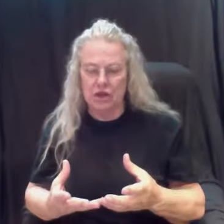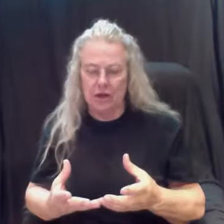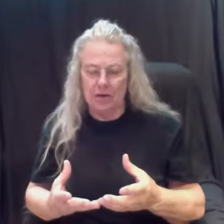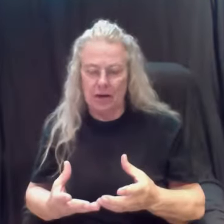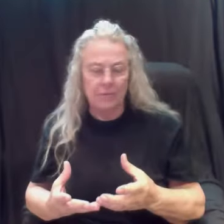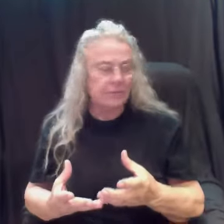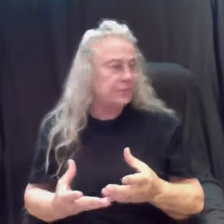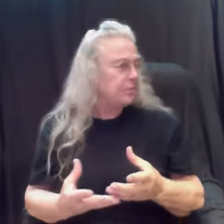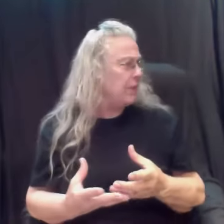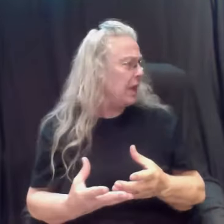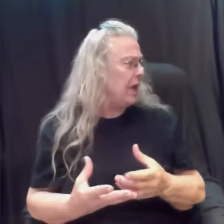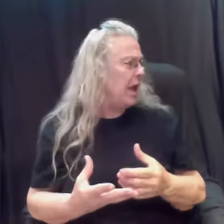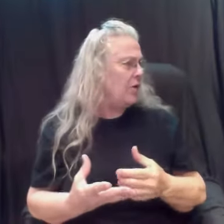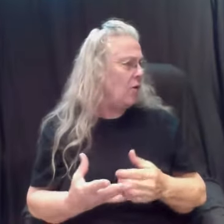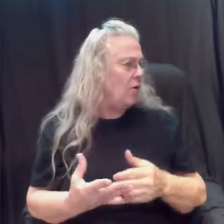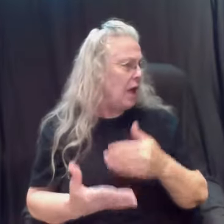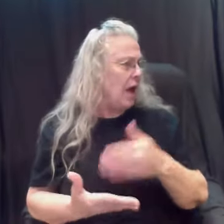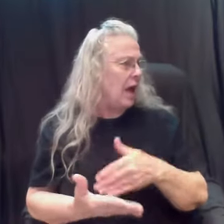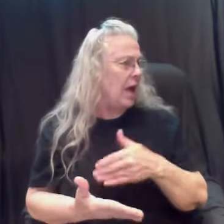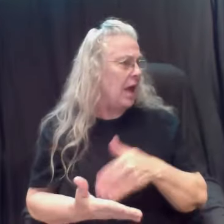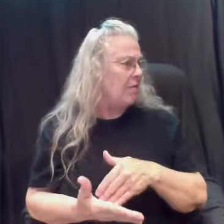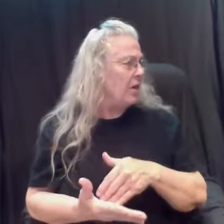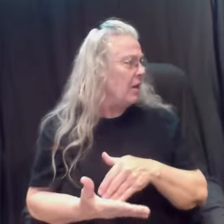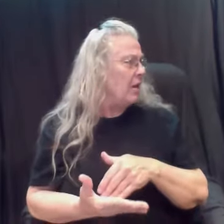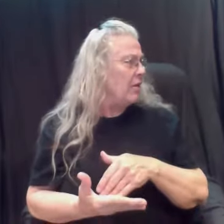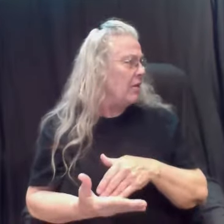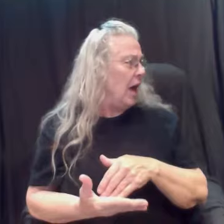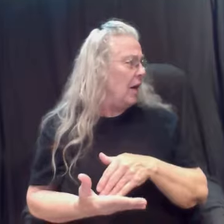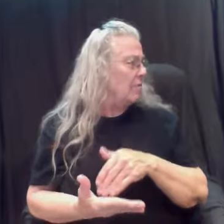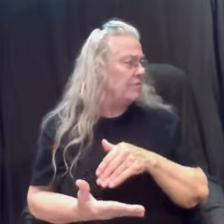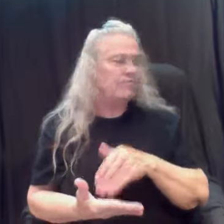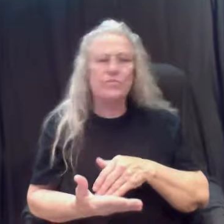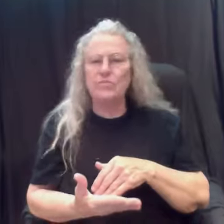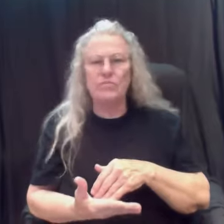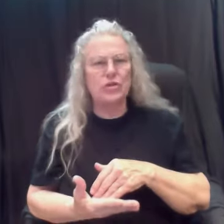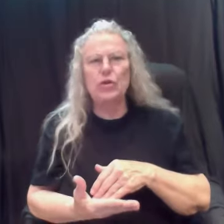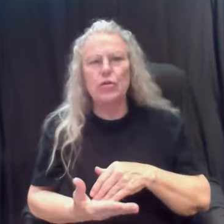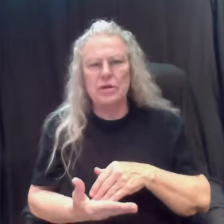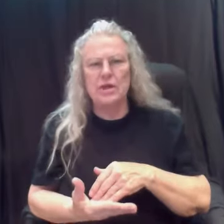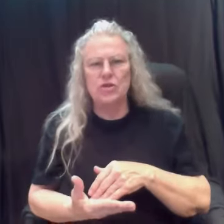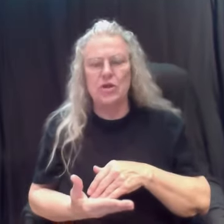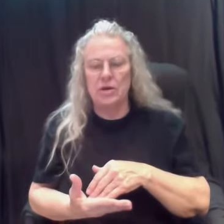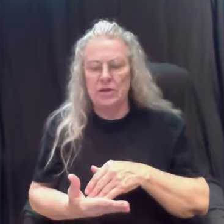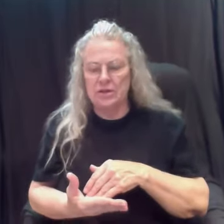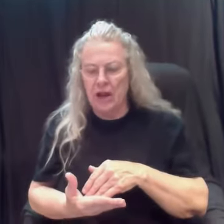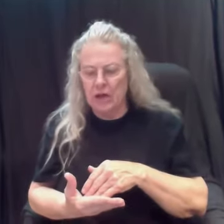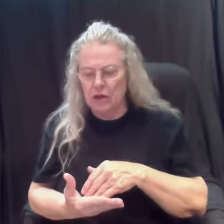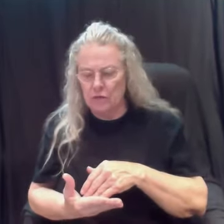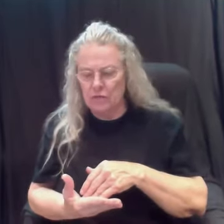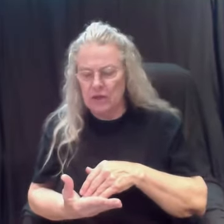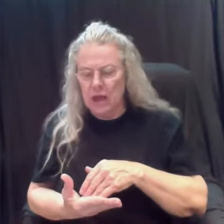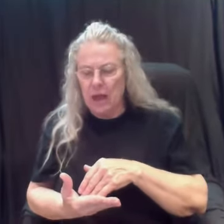dictionary. And I know I have um, 2 good dictionaries that I use,